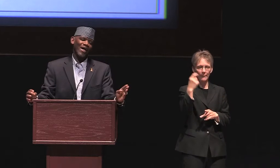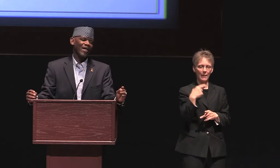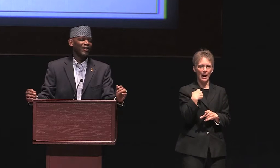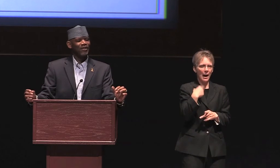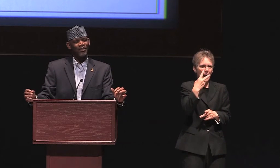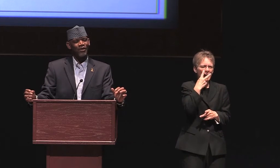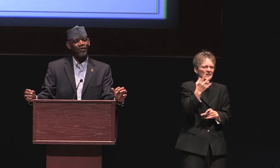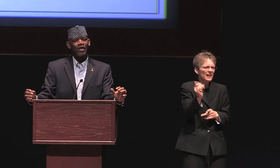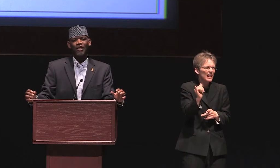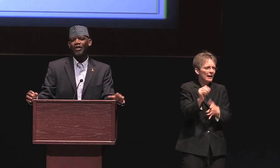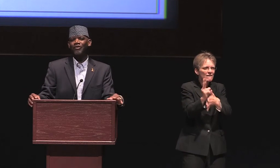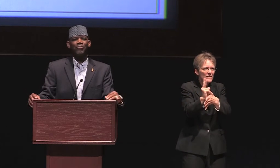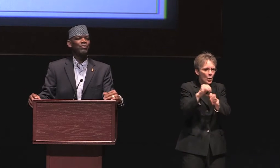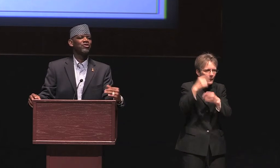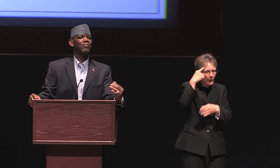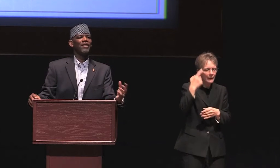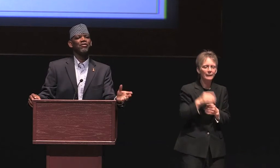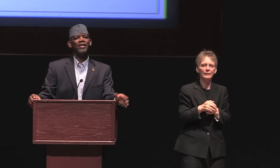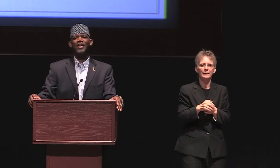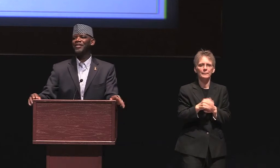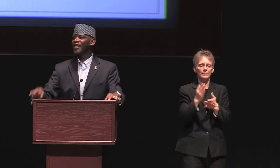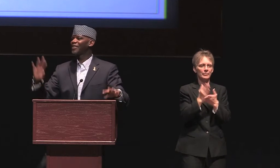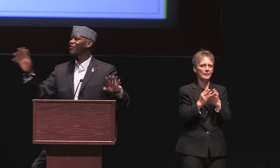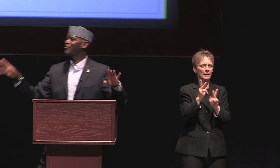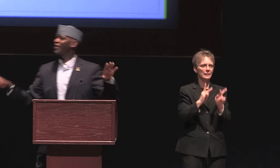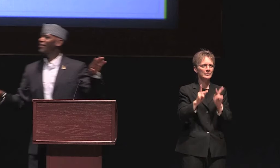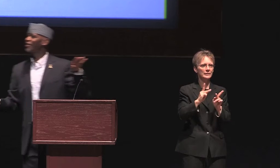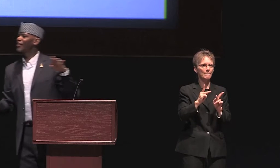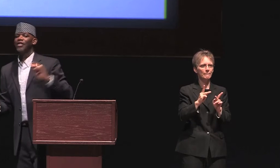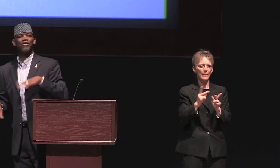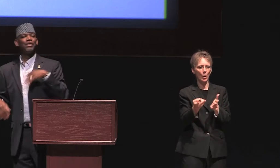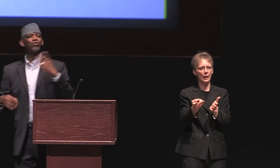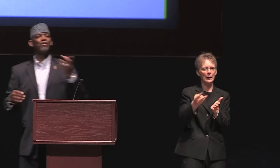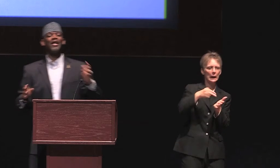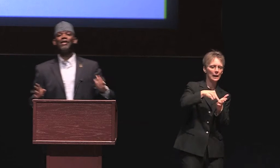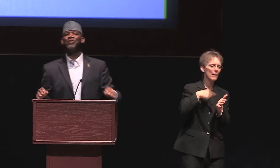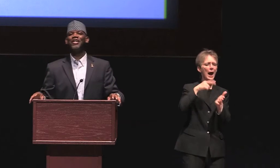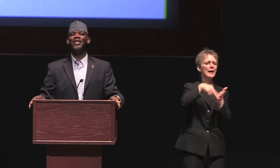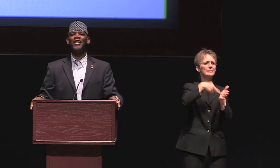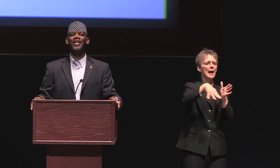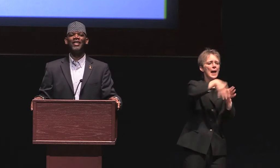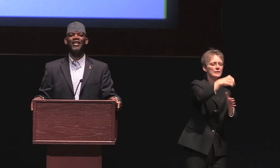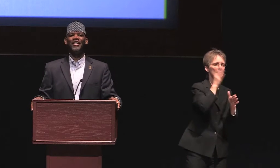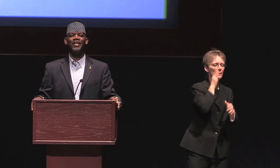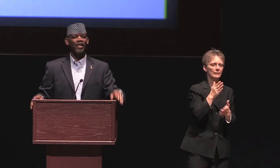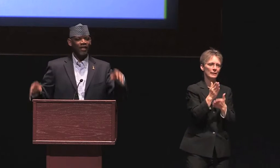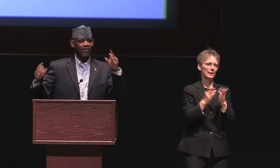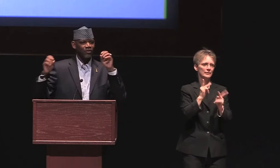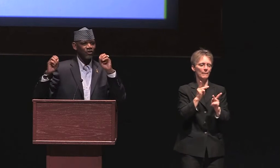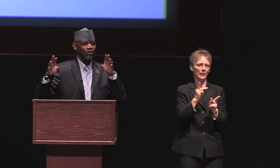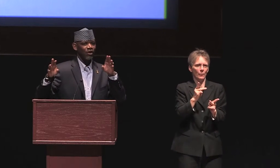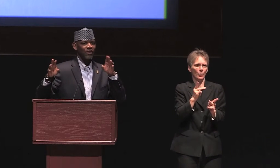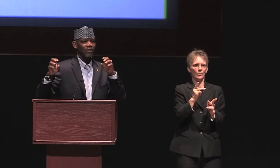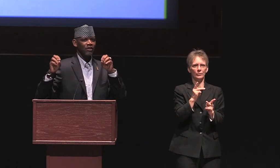video in my head. You know, some people step out of the bed. I dance out of the bed. All right? some people speak, I'm singing,